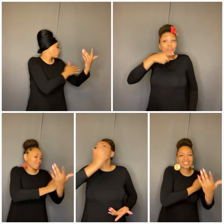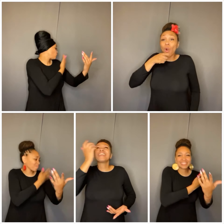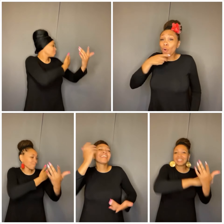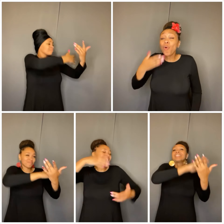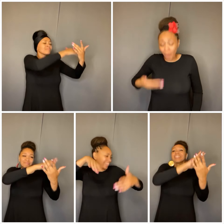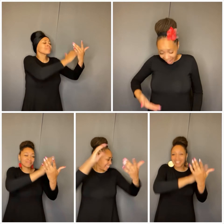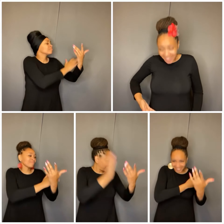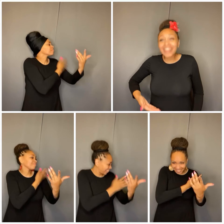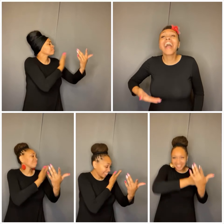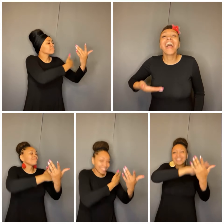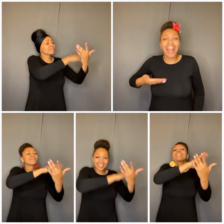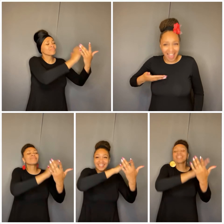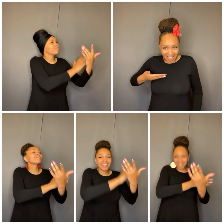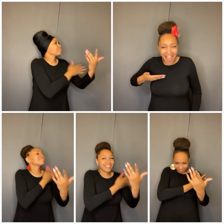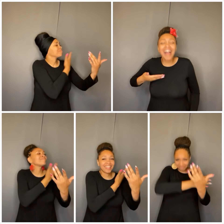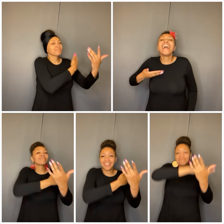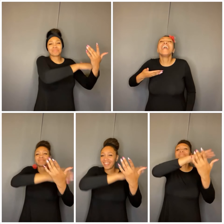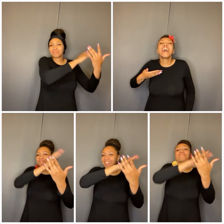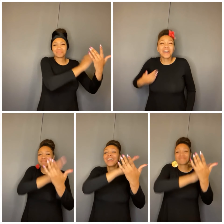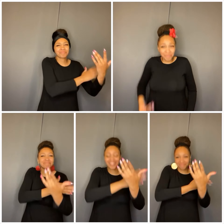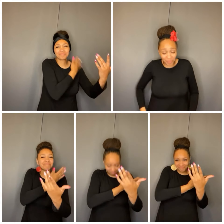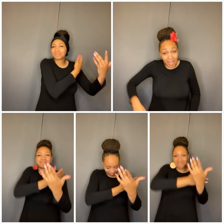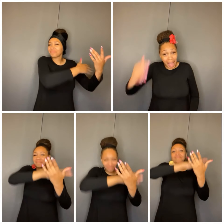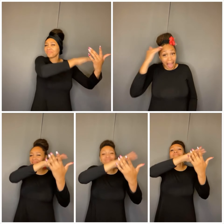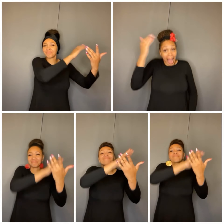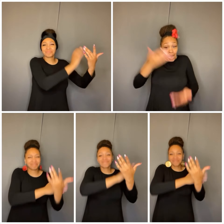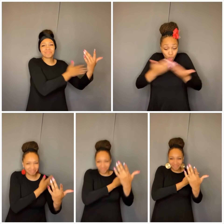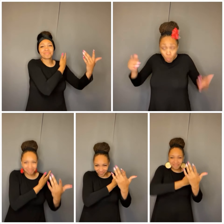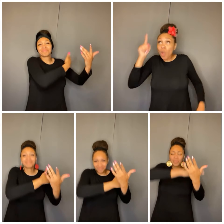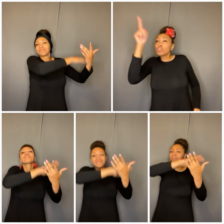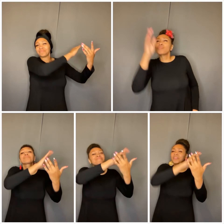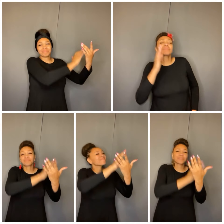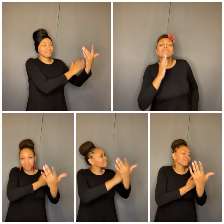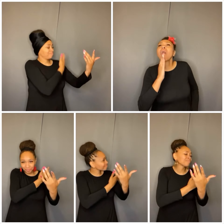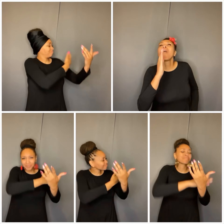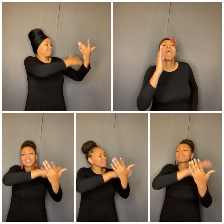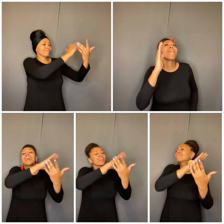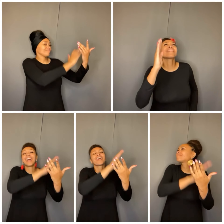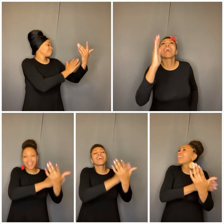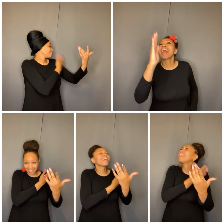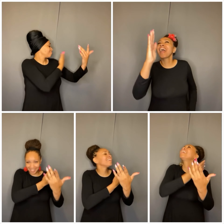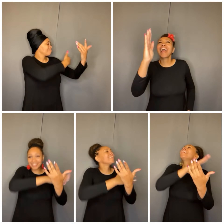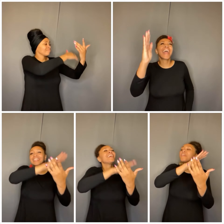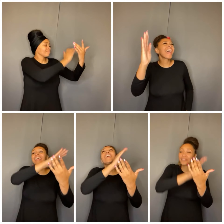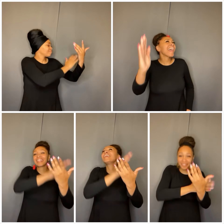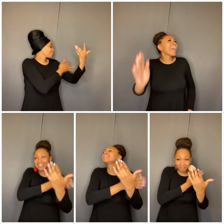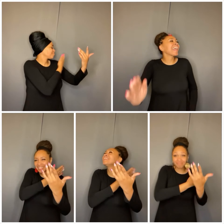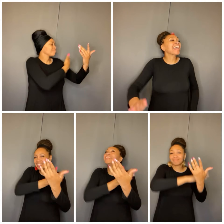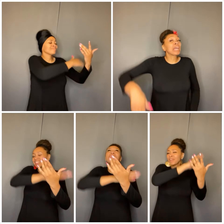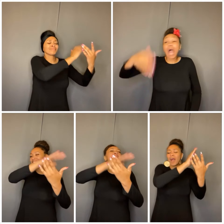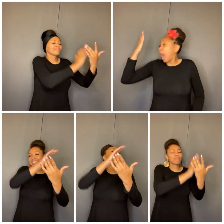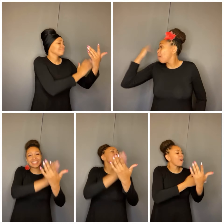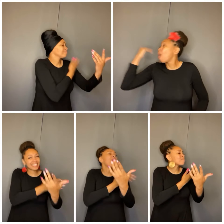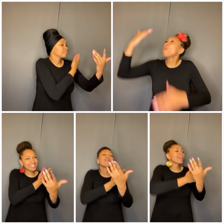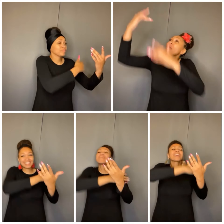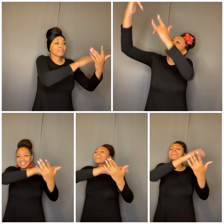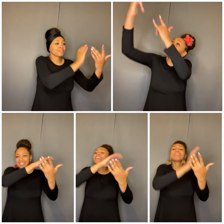know who I am I know who I You've spoken I'm already